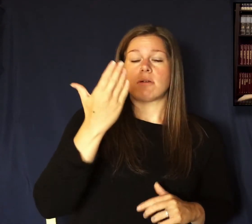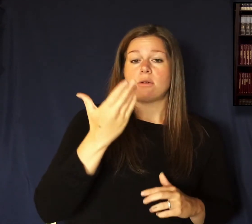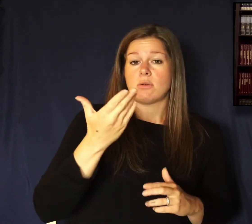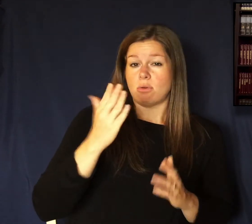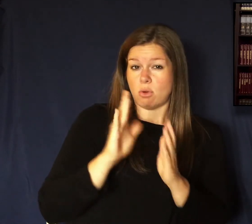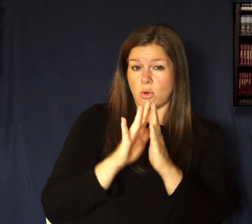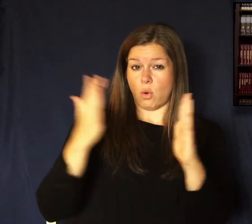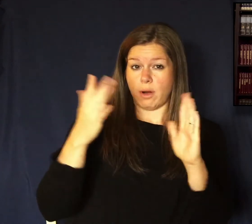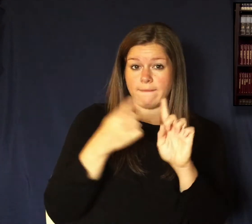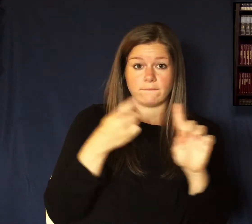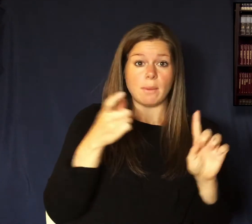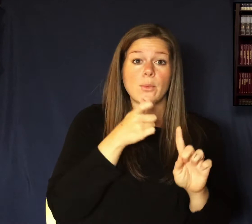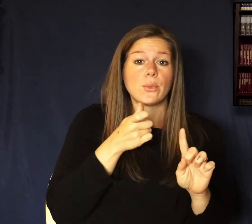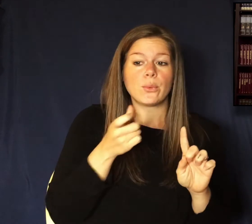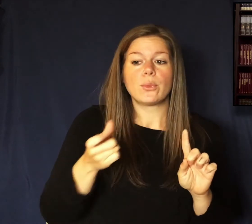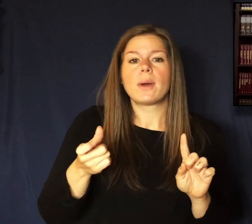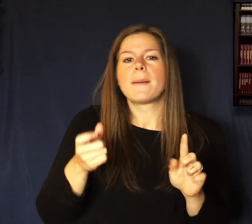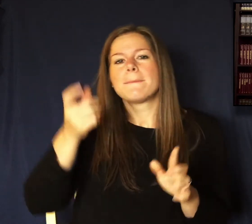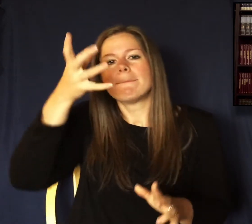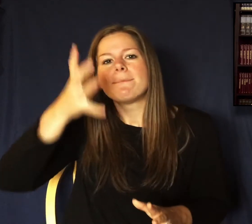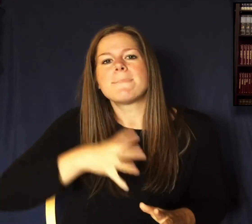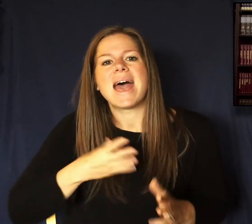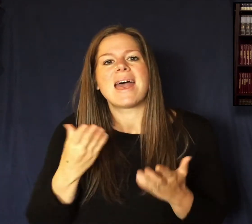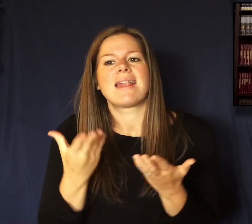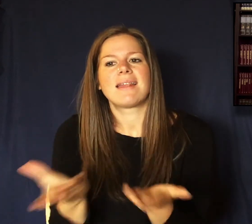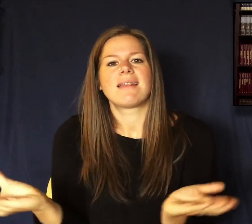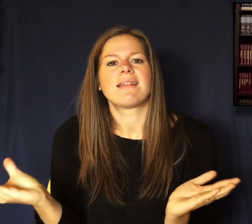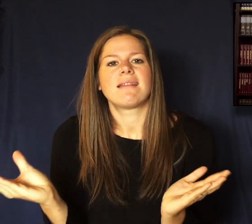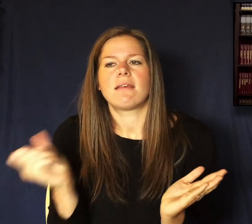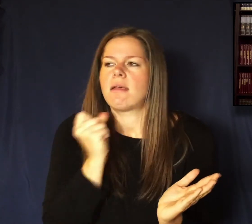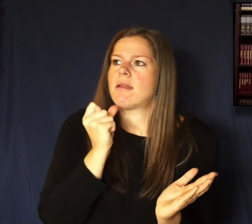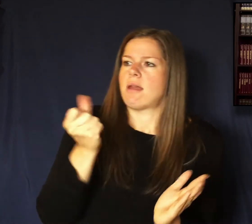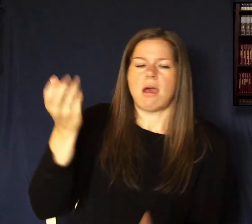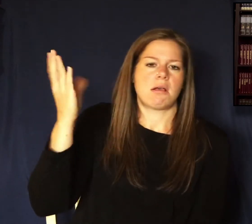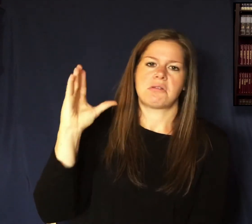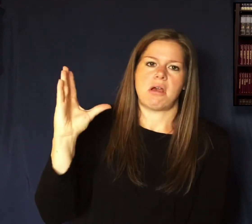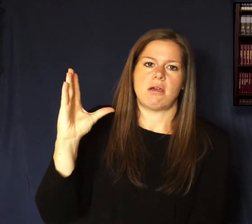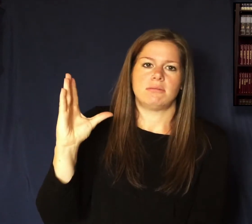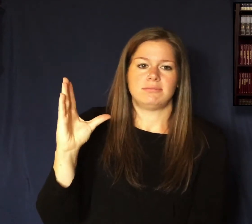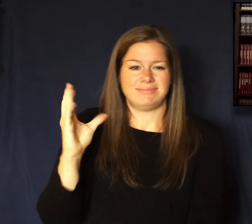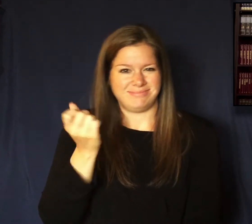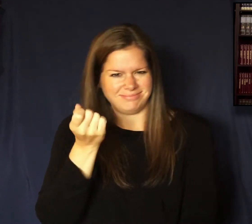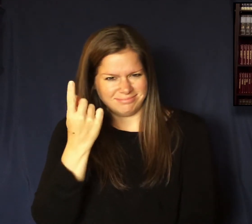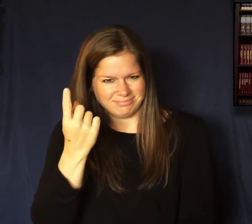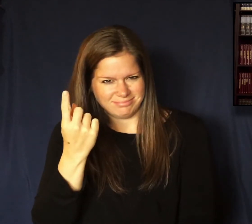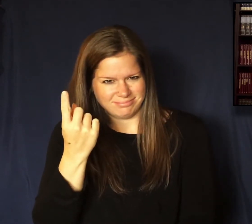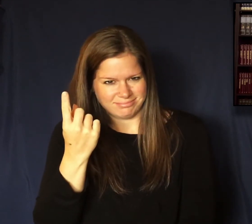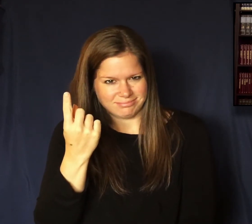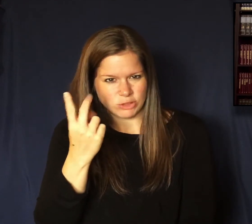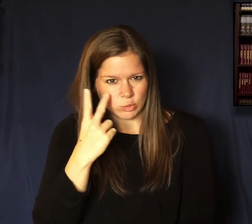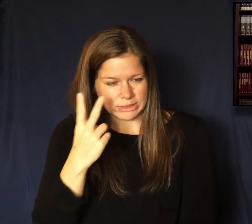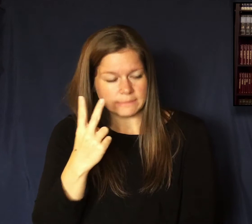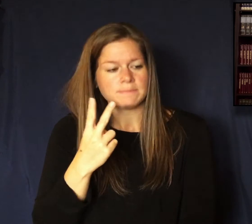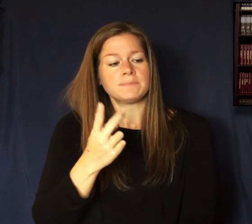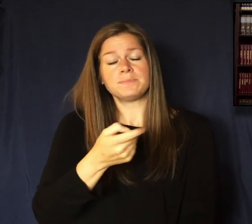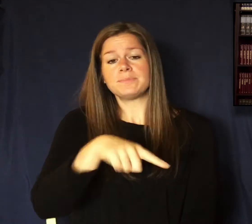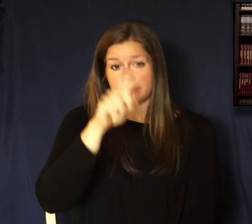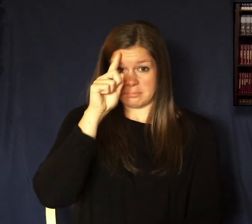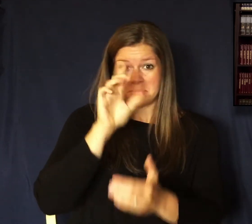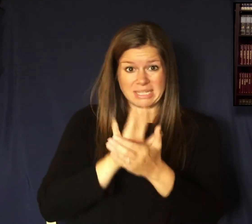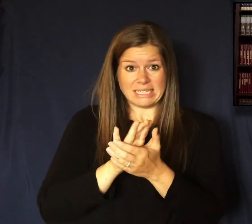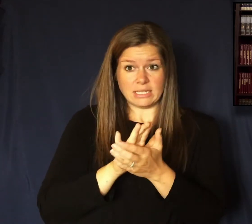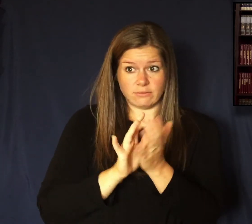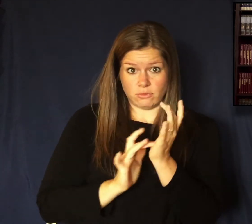a powerful truth. They believed that he was Jesus, but their people-pleasing, their desire for the glory of